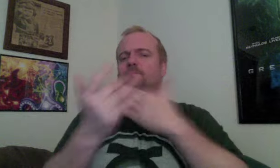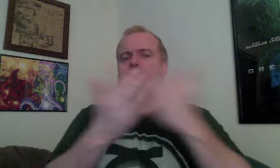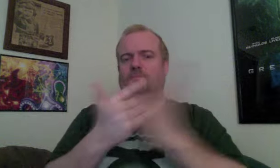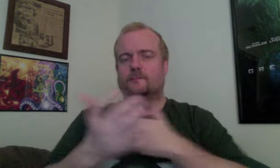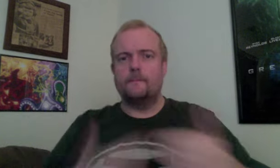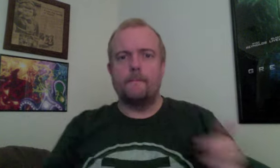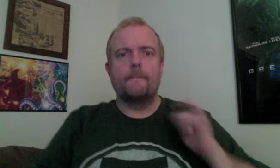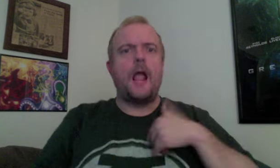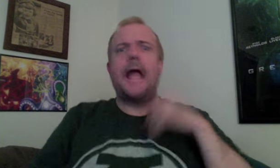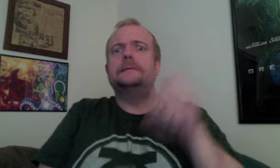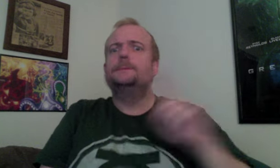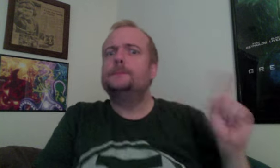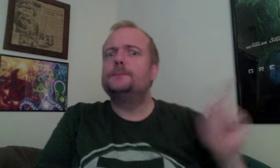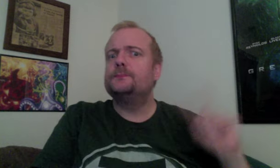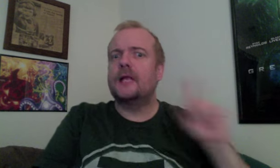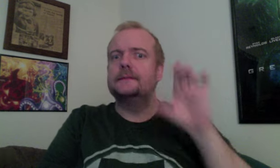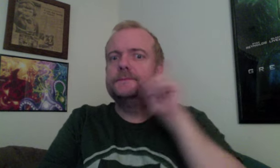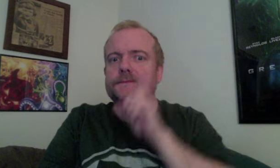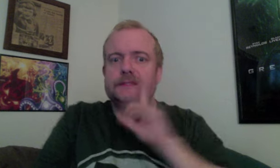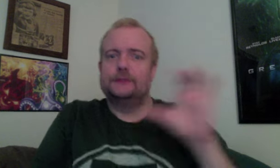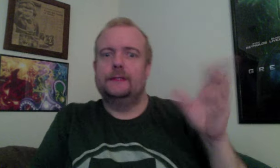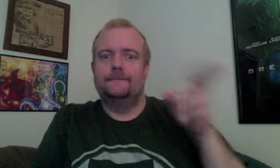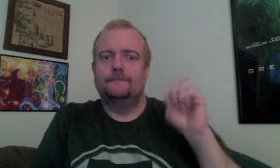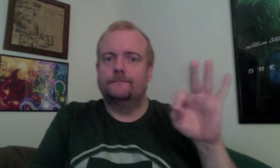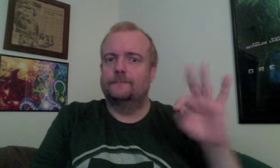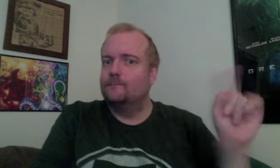premieres Tuesday at 10 on Planet Green.